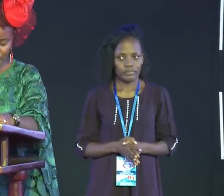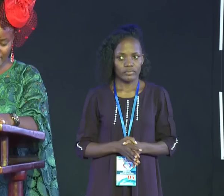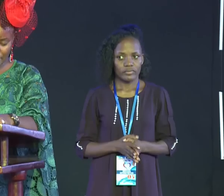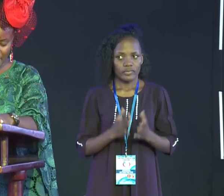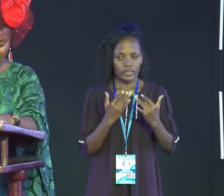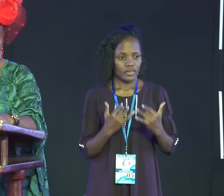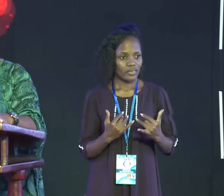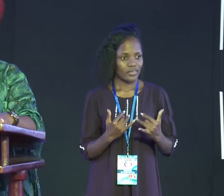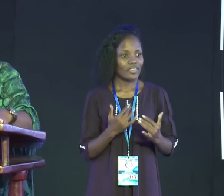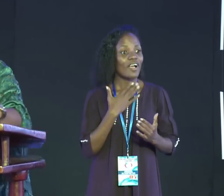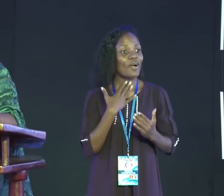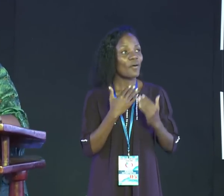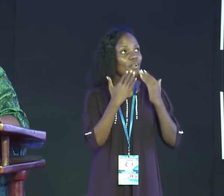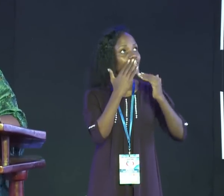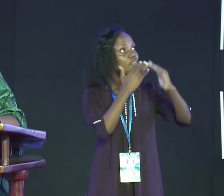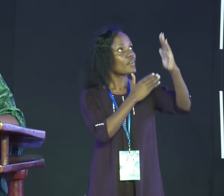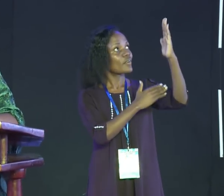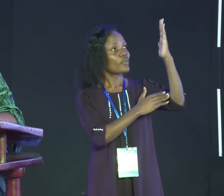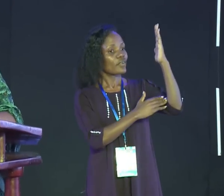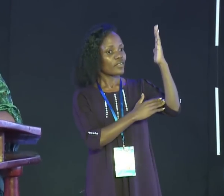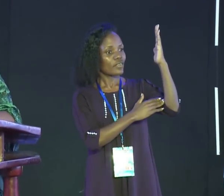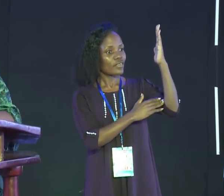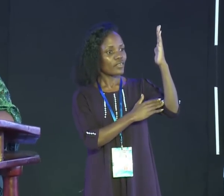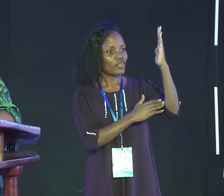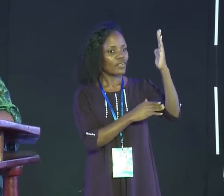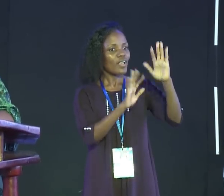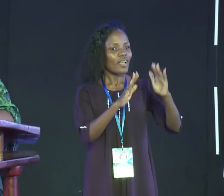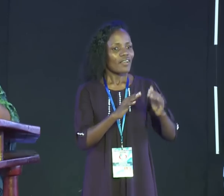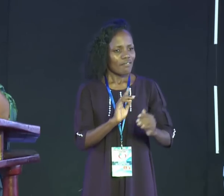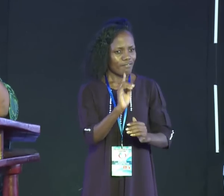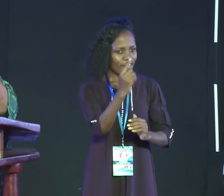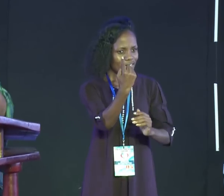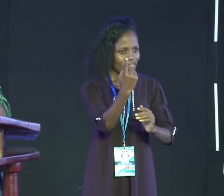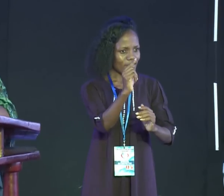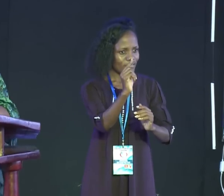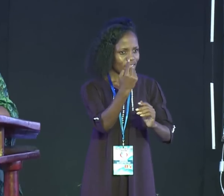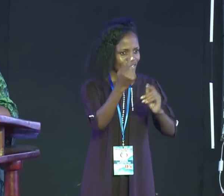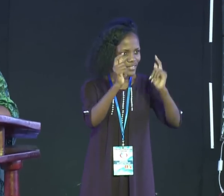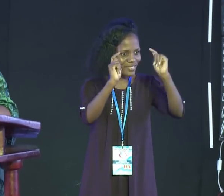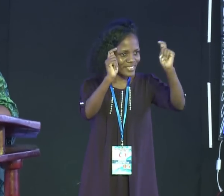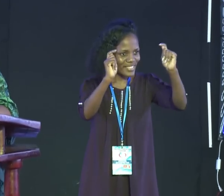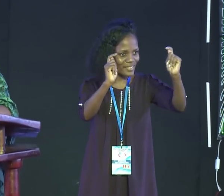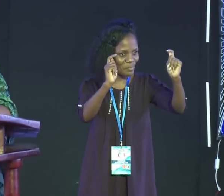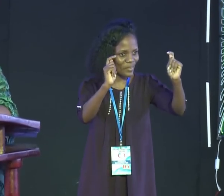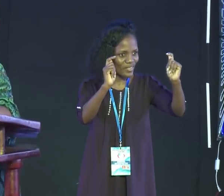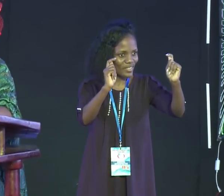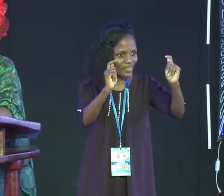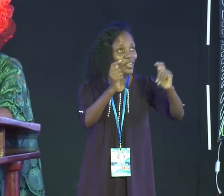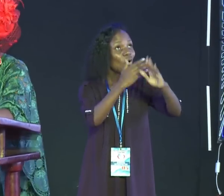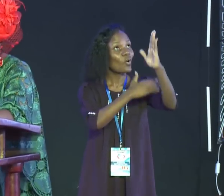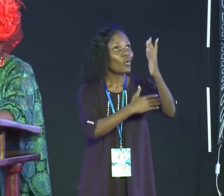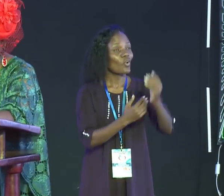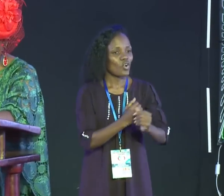Njagala okwebaza Mukama. I want to thank the Lord. Njagala kuwaayo obujulizi bumu bwebutyo bw'obukuumi. I want to give